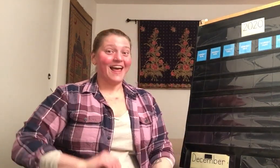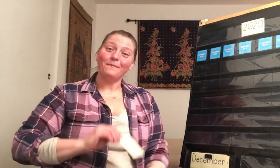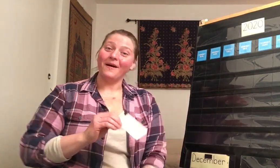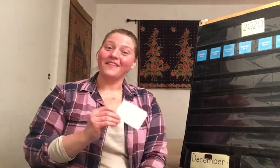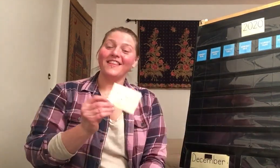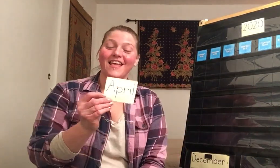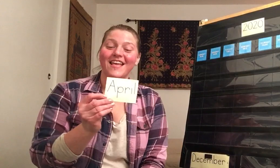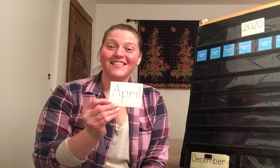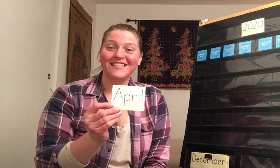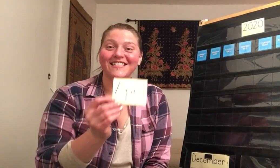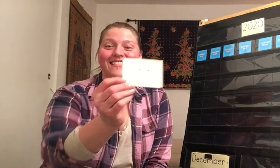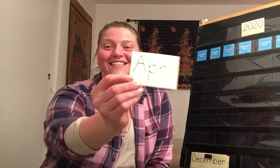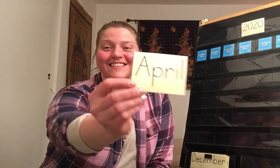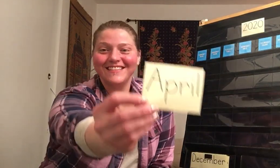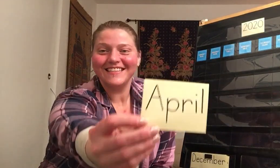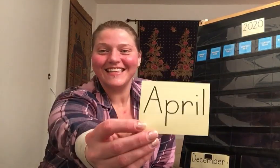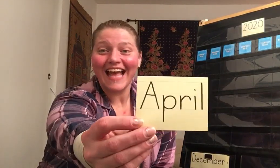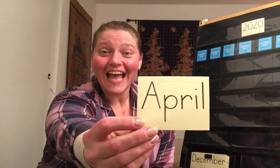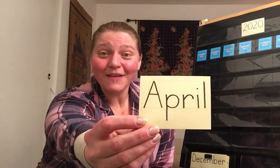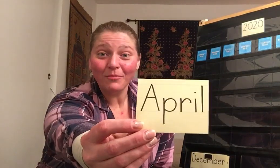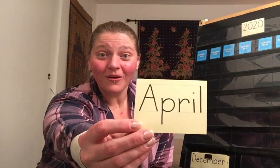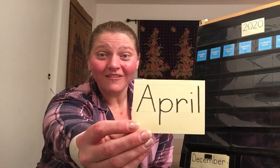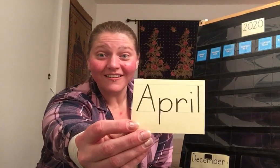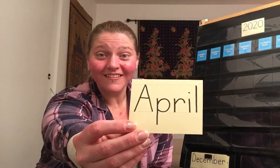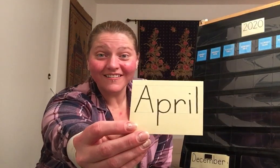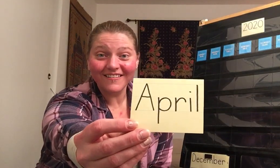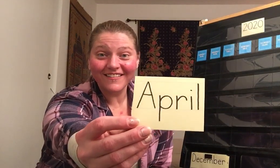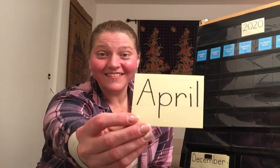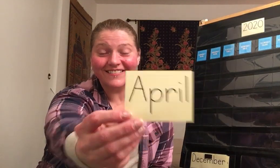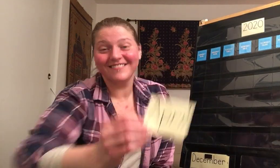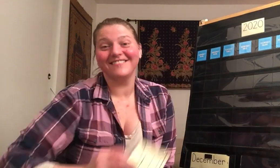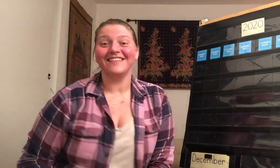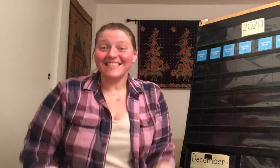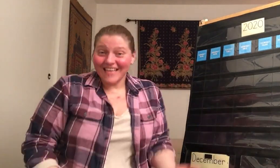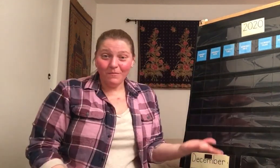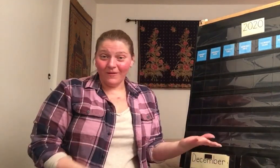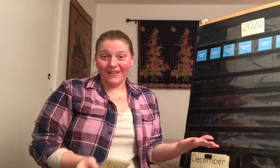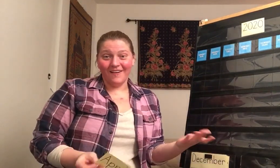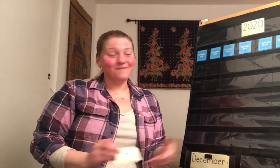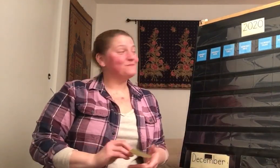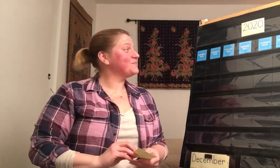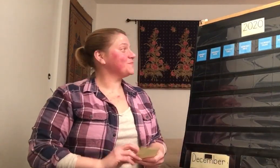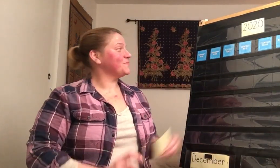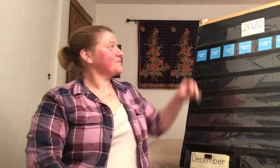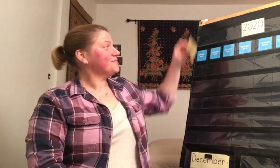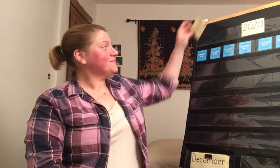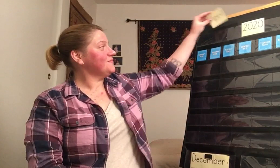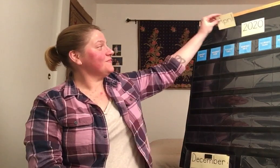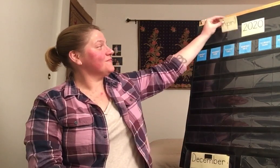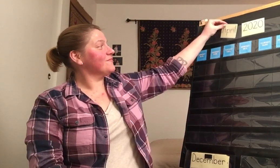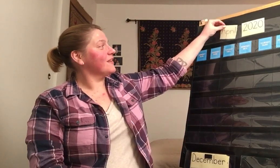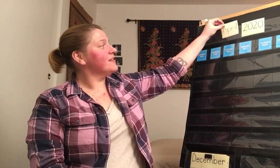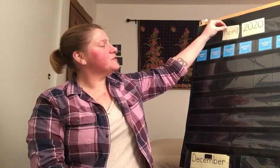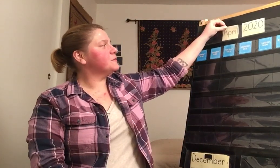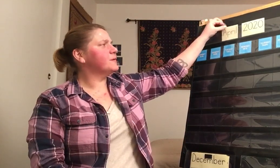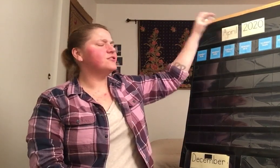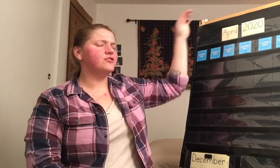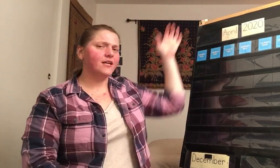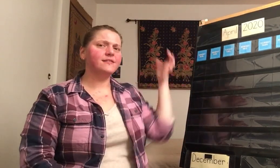That month is April. It's April now. So if we're just